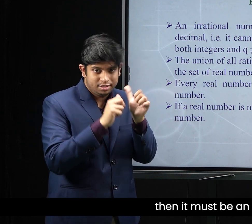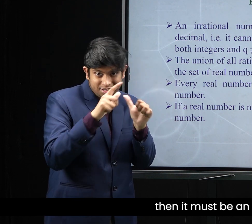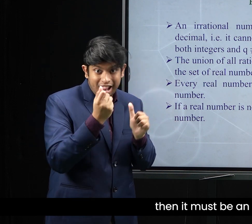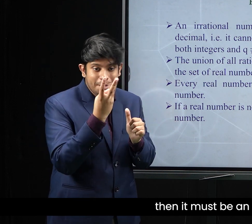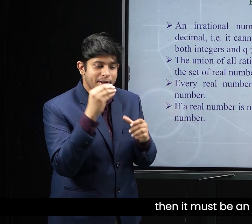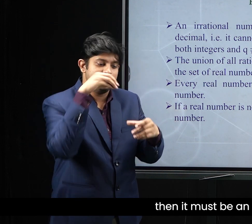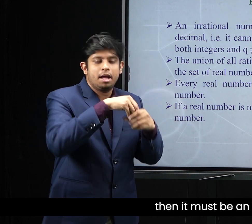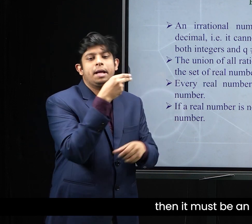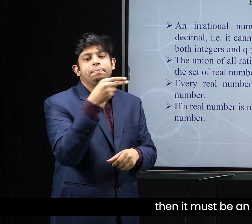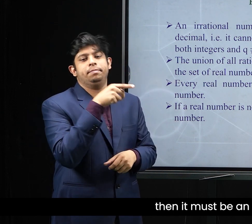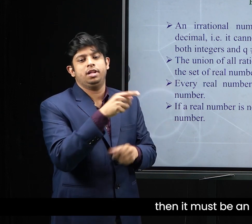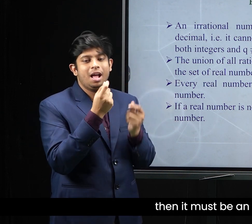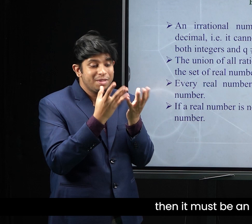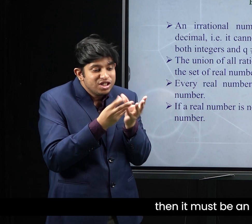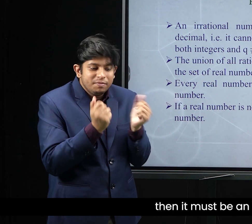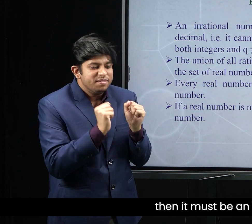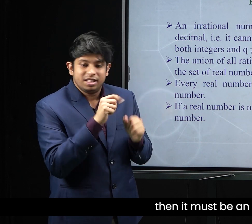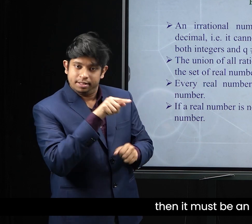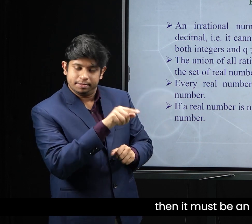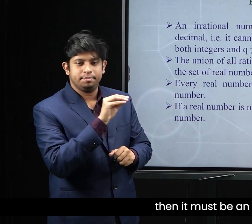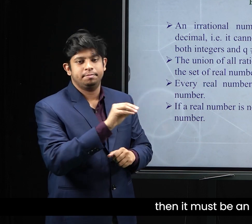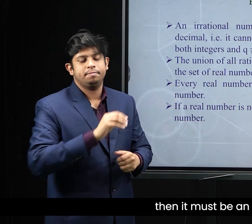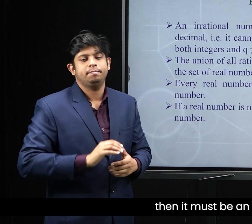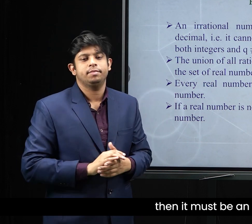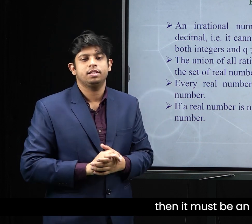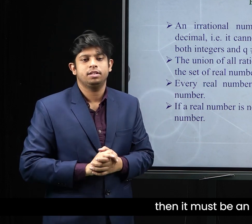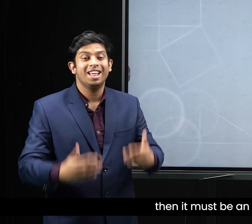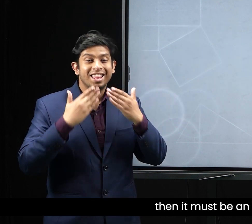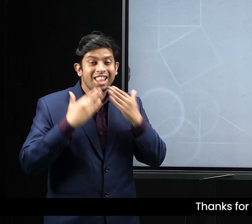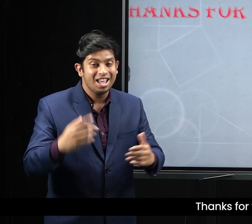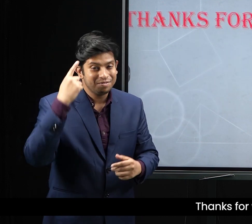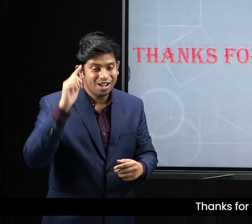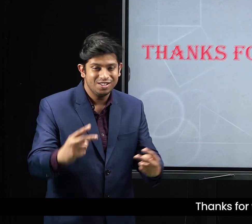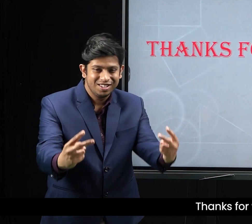Thanks for watching.